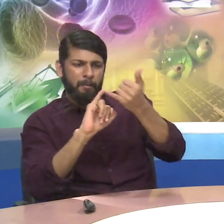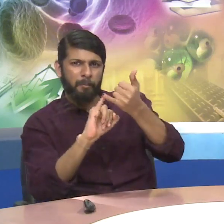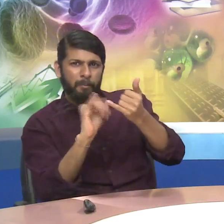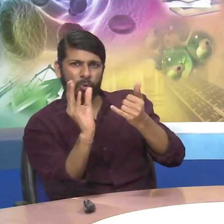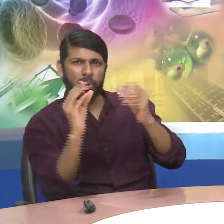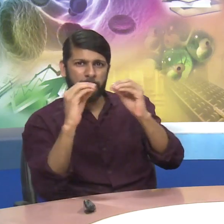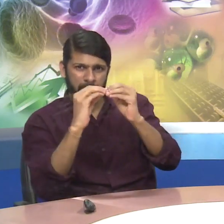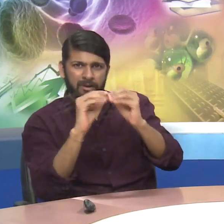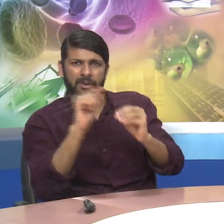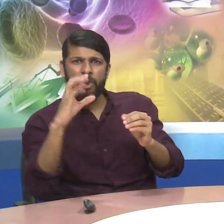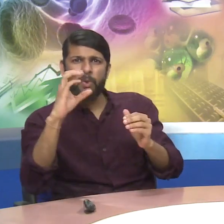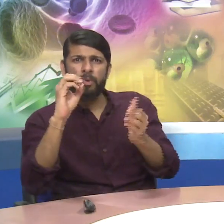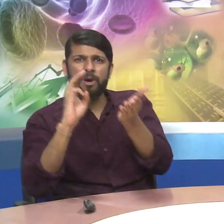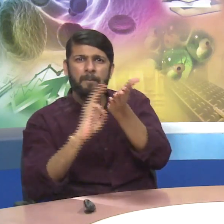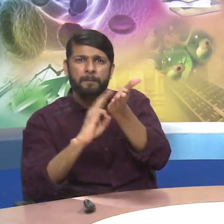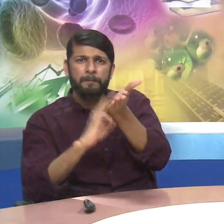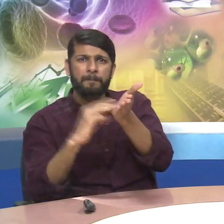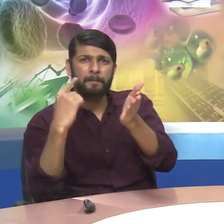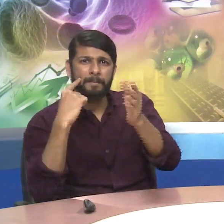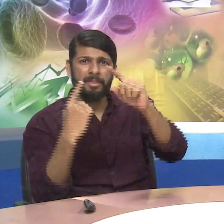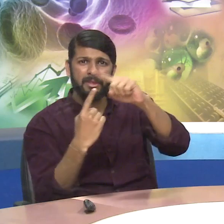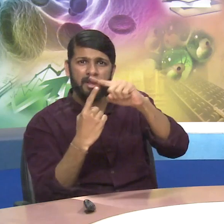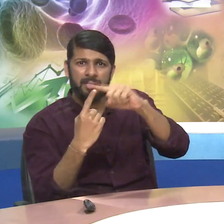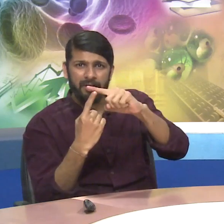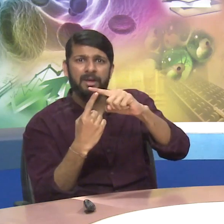Basically, the committees were of two types.